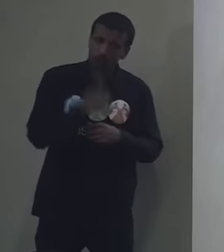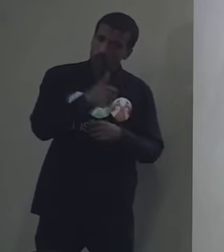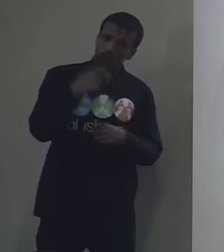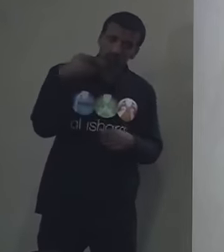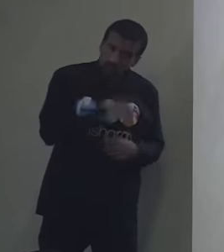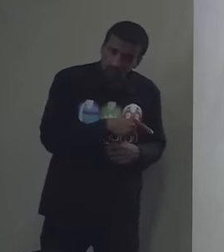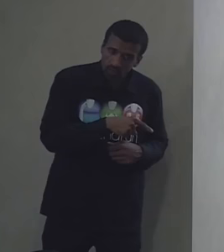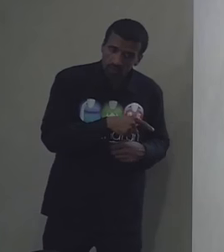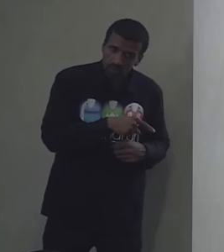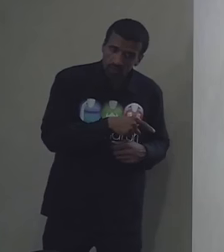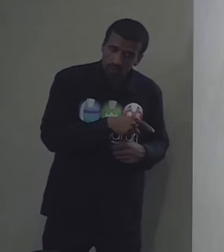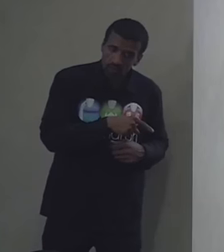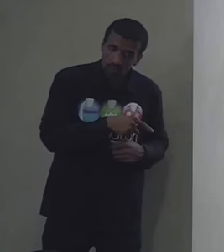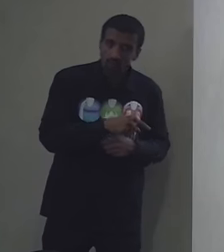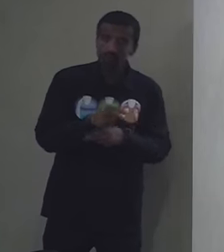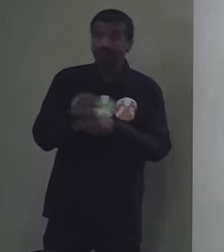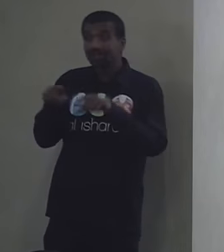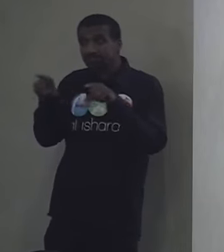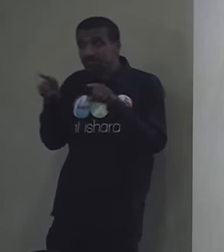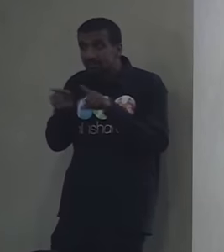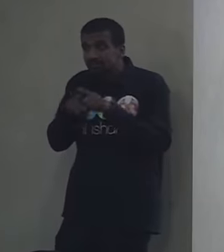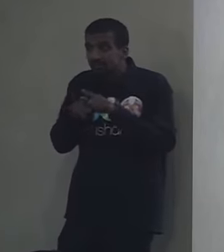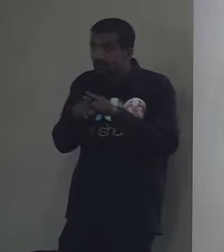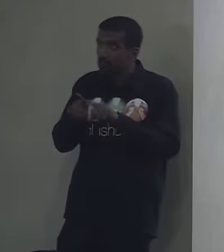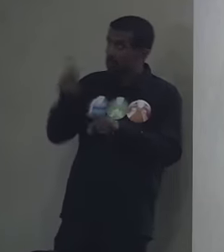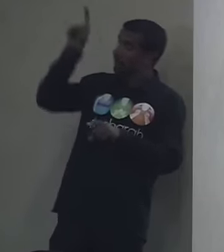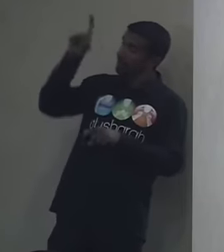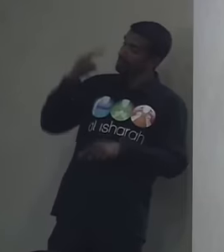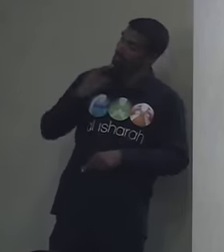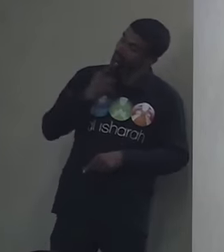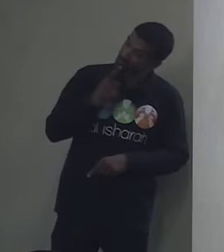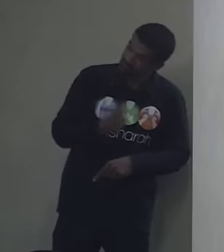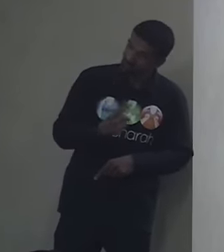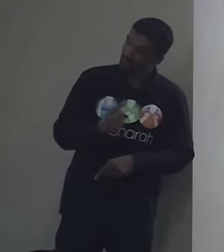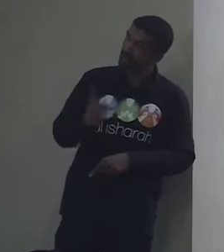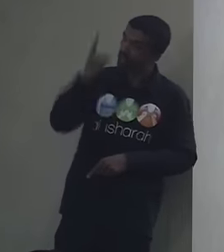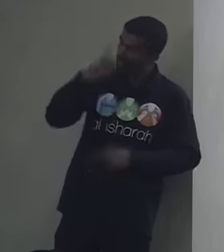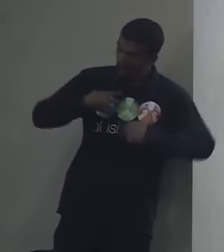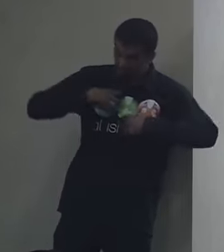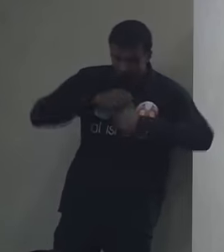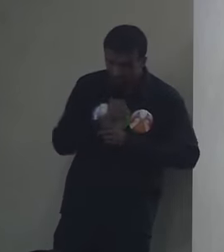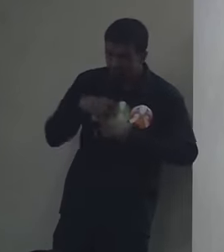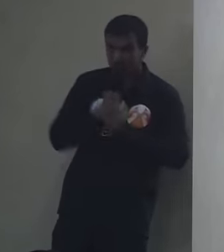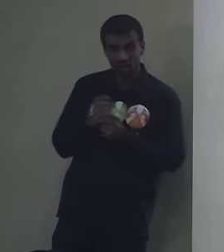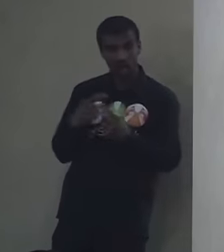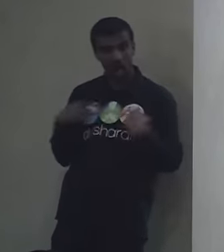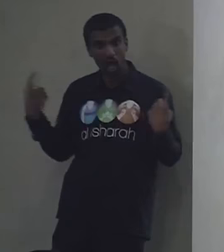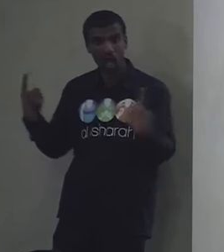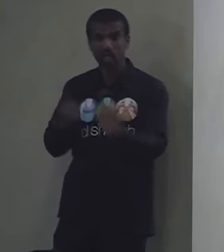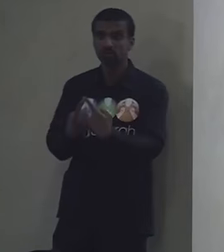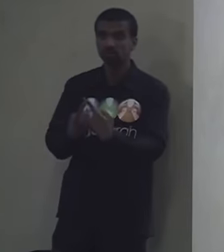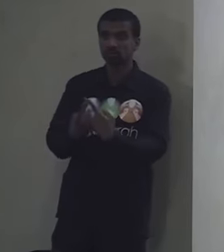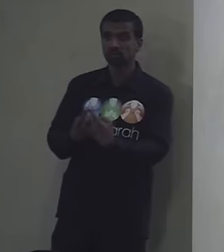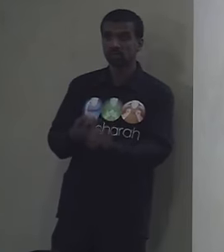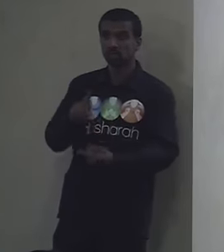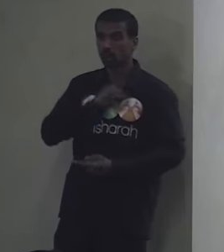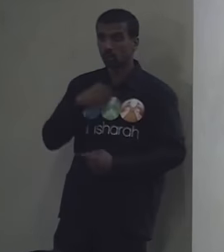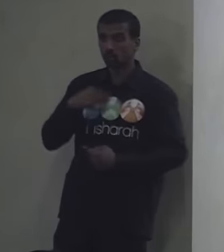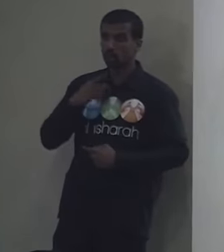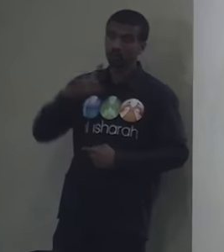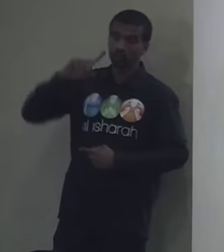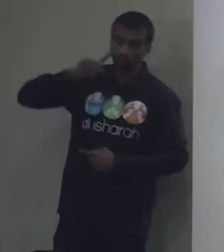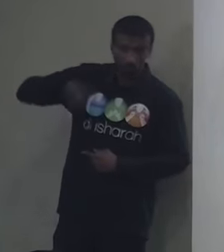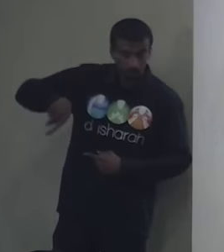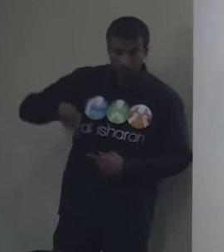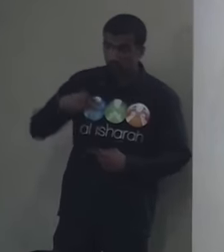is what Allah does in the middle of the surah. This is the heart of the surah. This frustration from Allah. And this is illustrating that there are some people who are